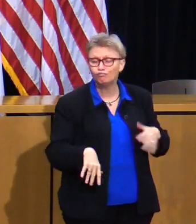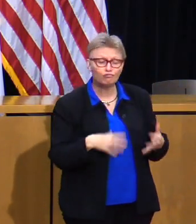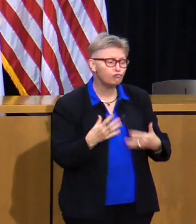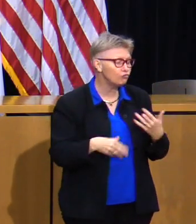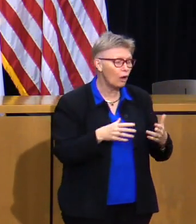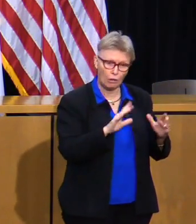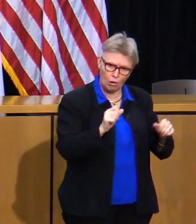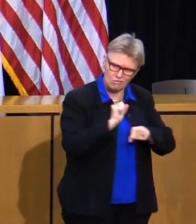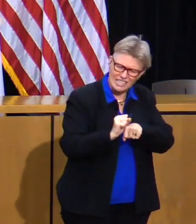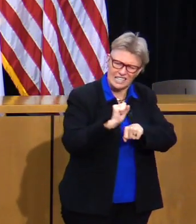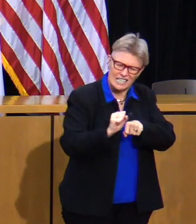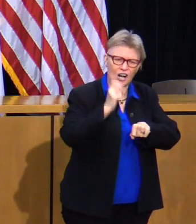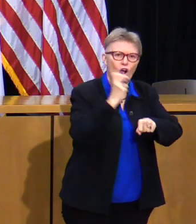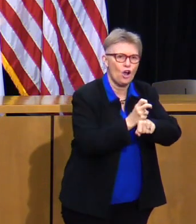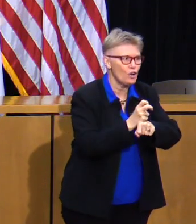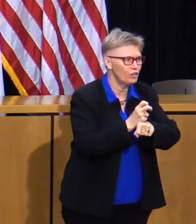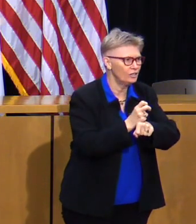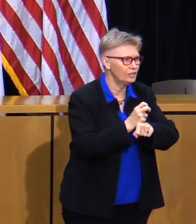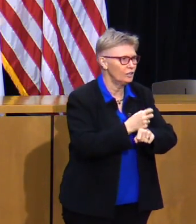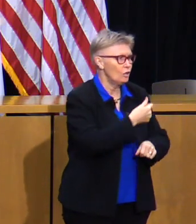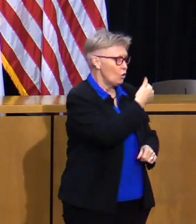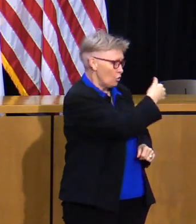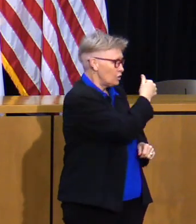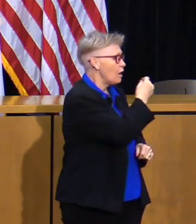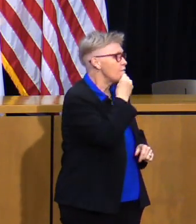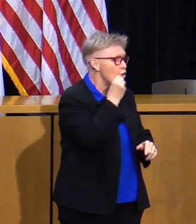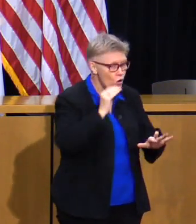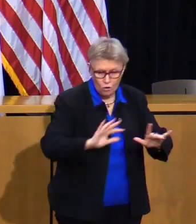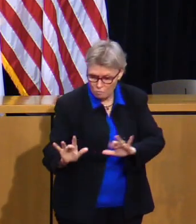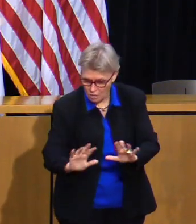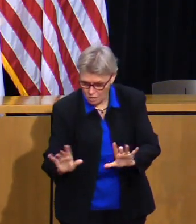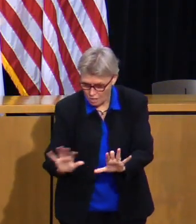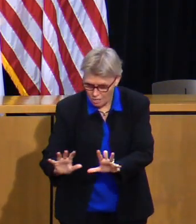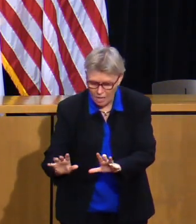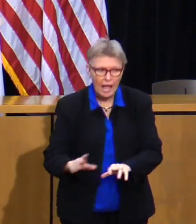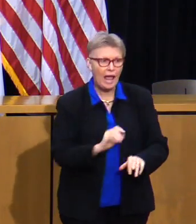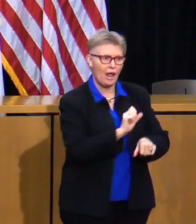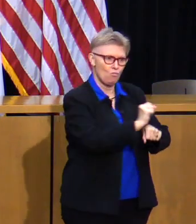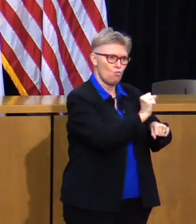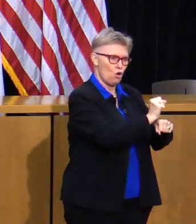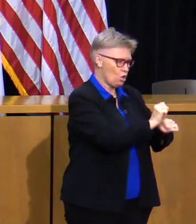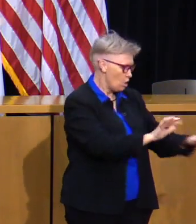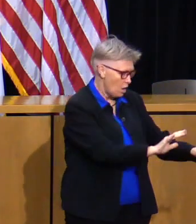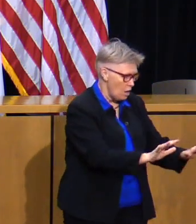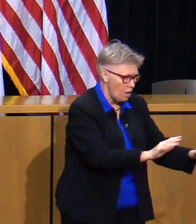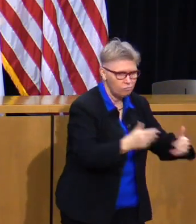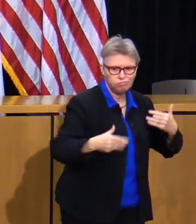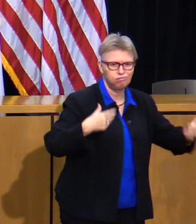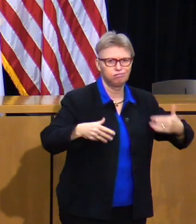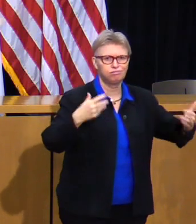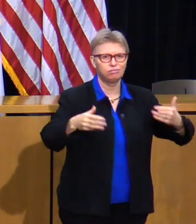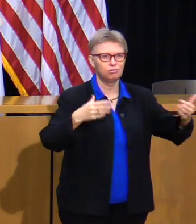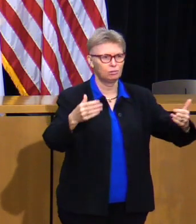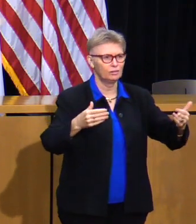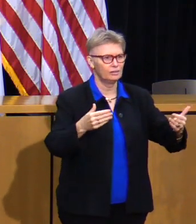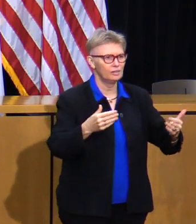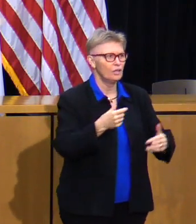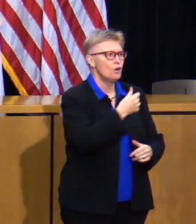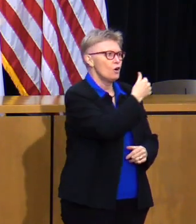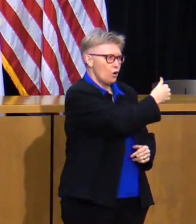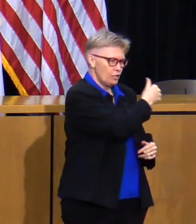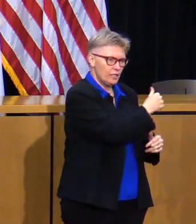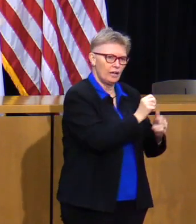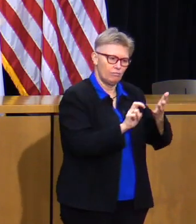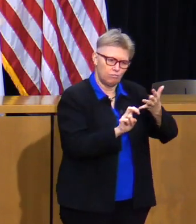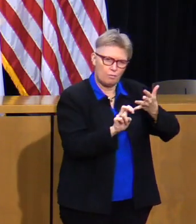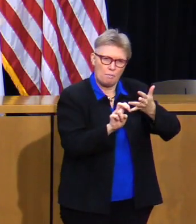Her tireless work effort at home and in the office is exemplary, as she's worked diligently on advancing her career